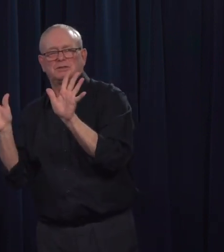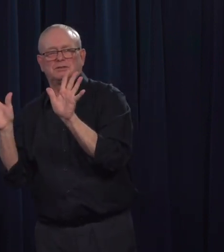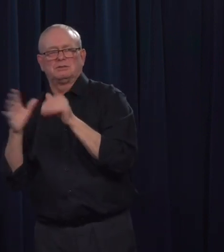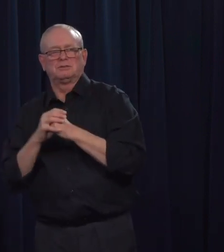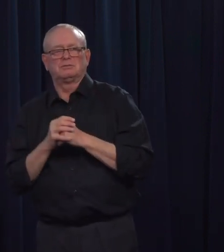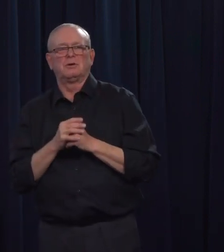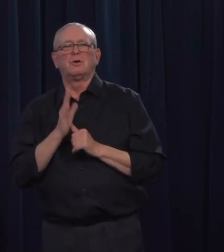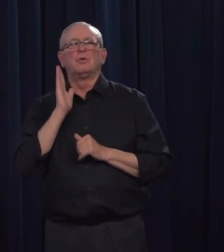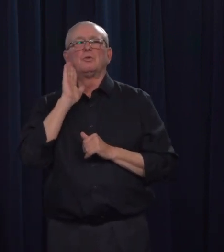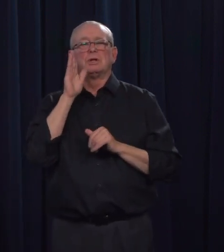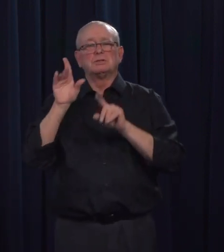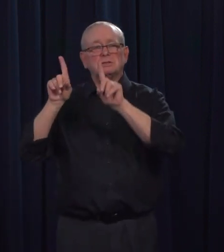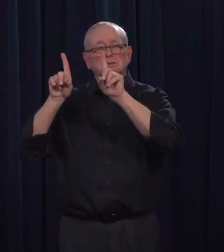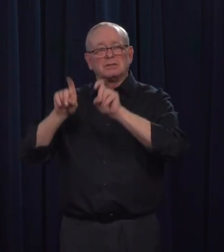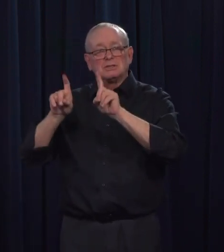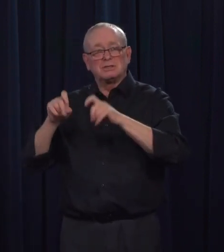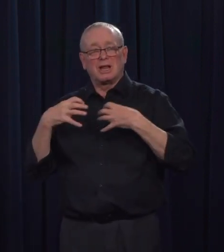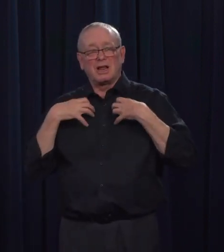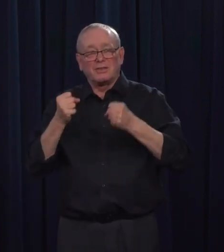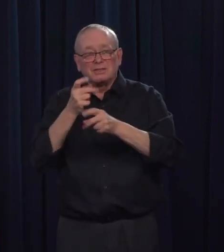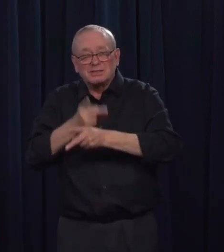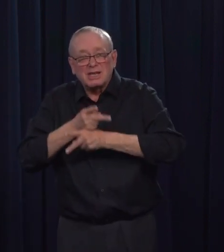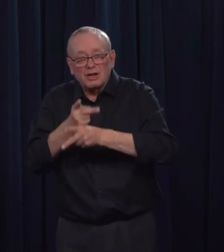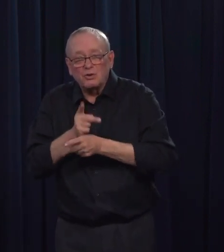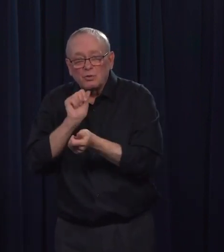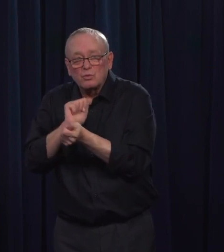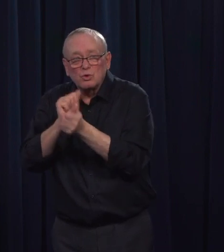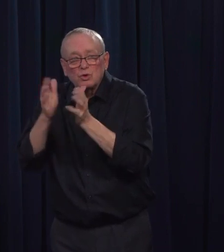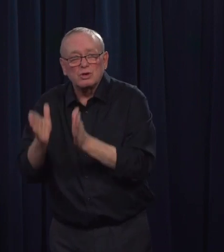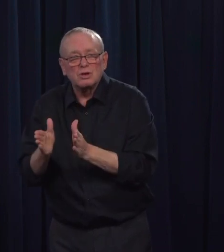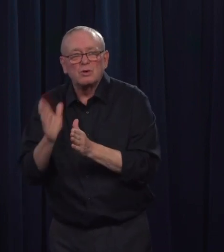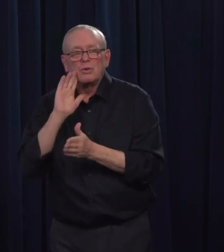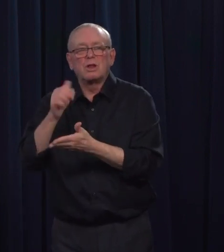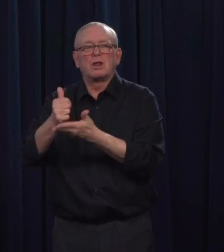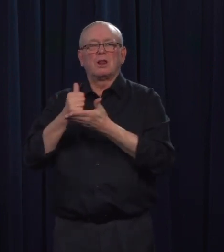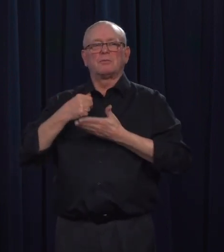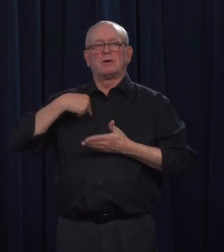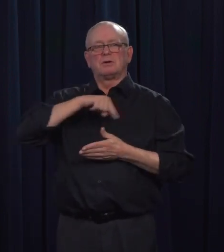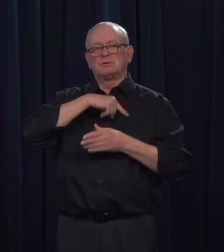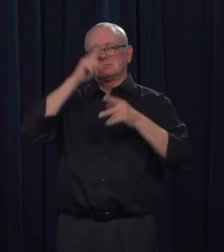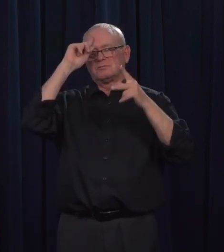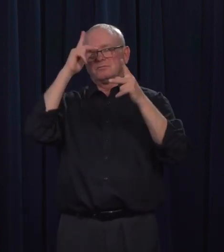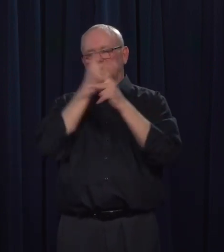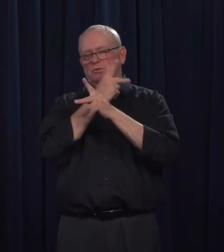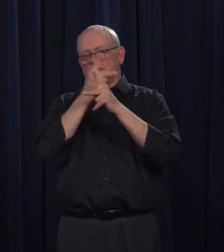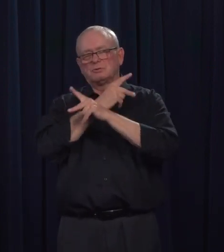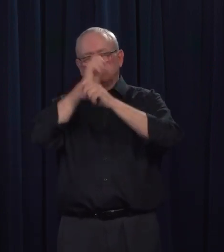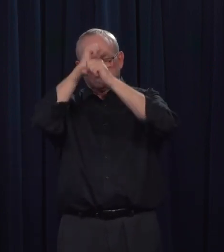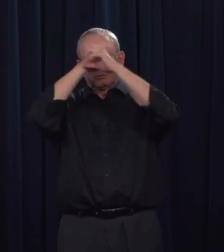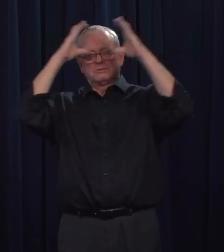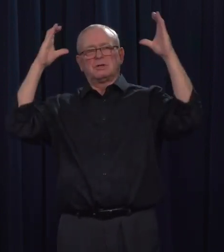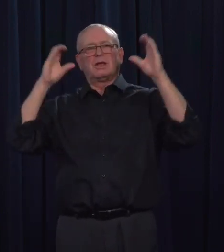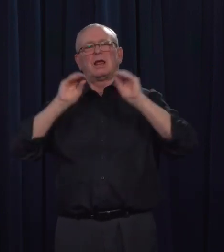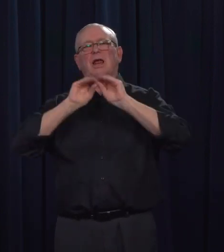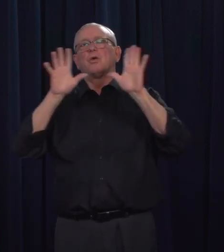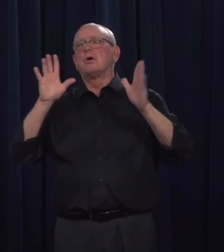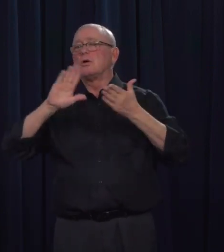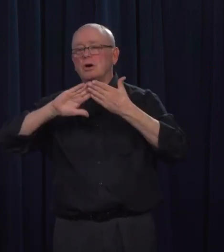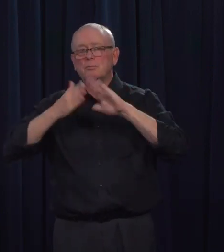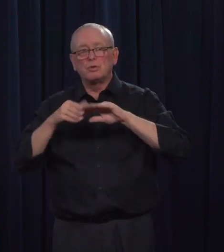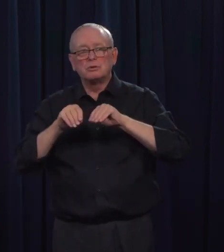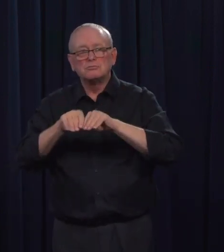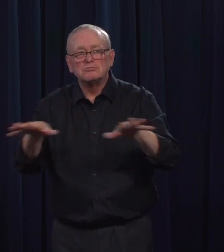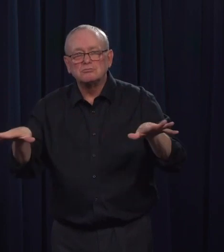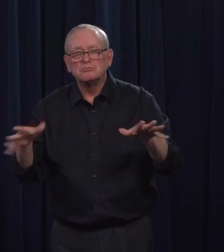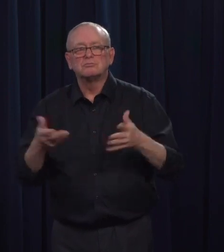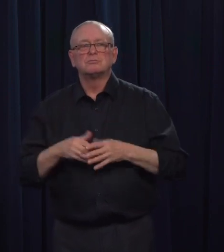workers. Because that will help us understand more about community transmission. And I'll follow up for Dr. Joffe. You mentioned yesterday one of your